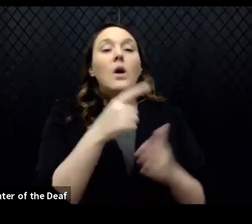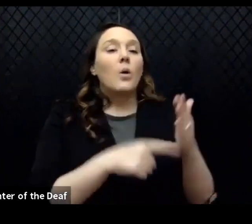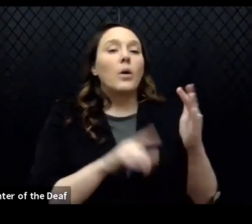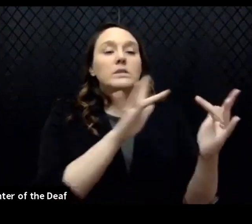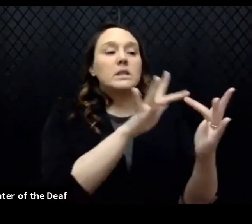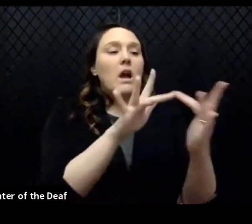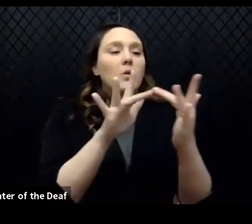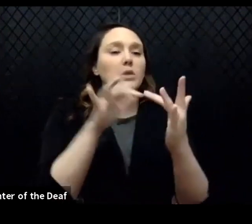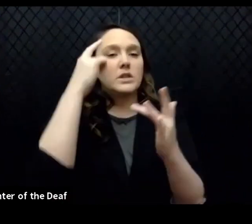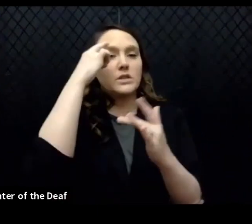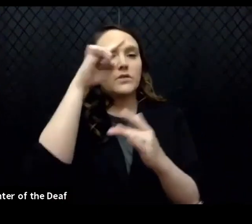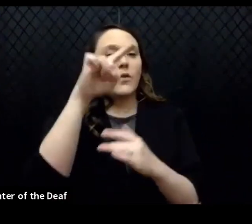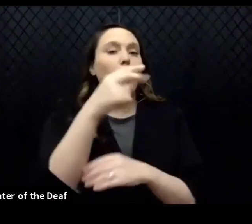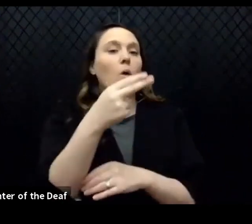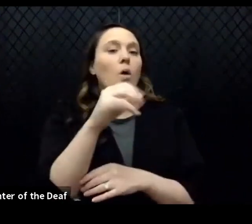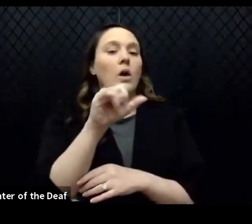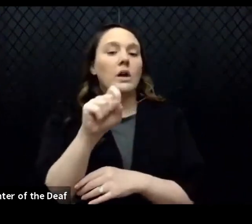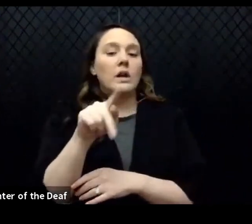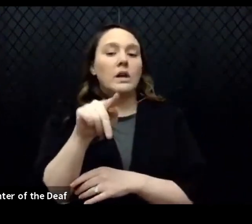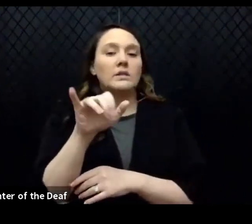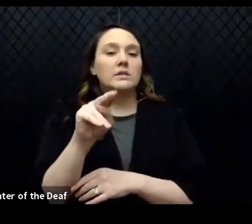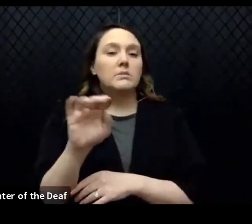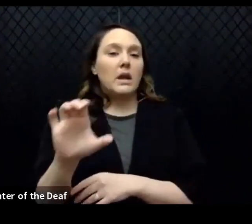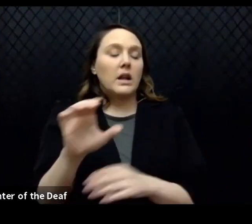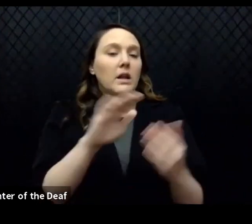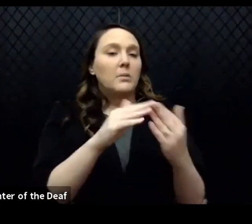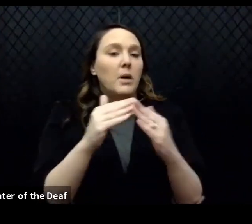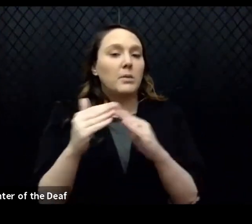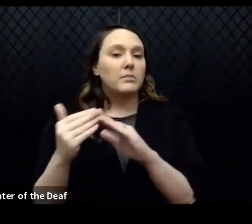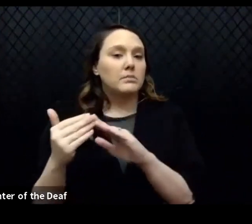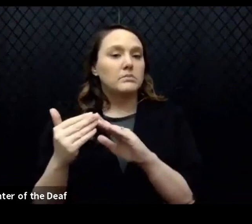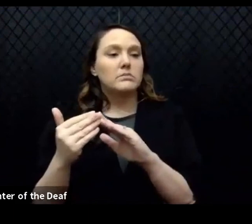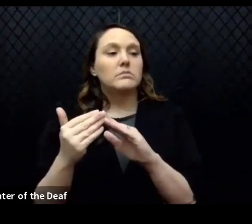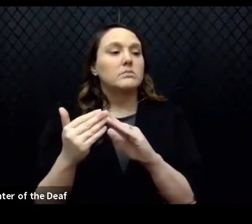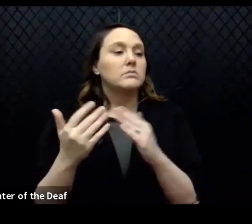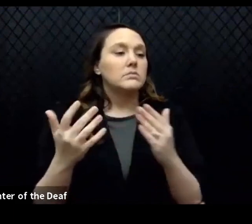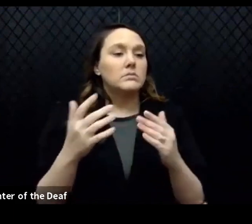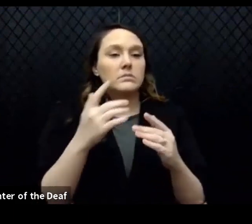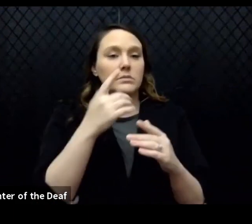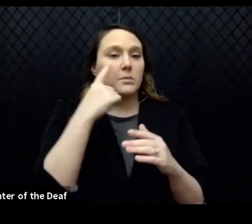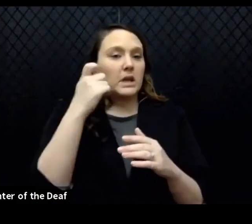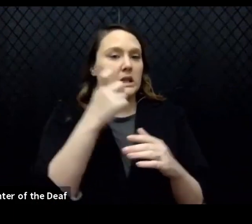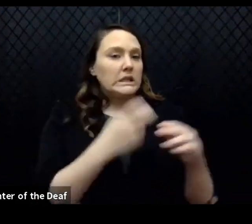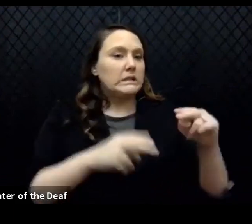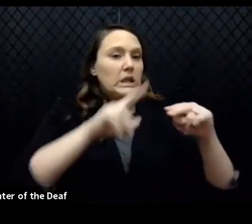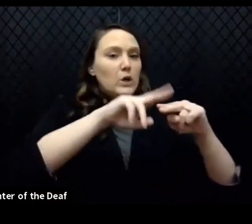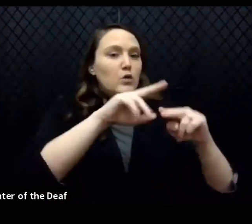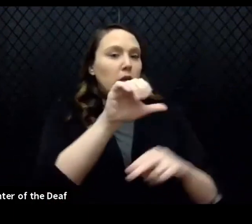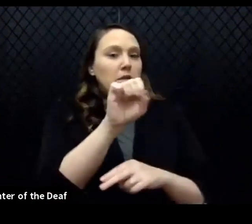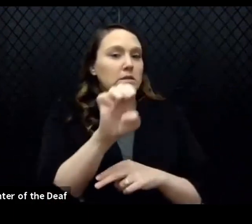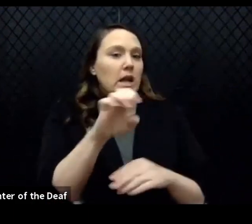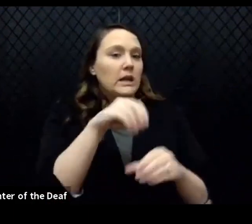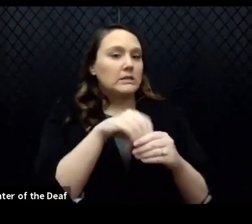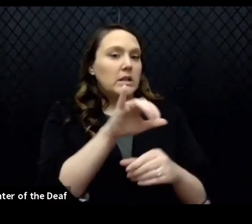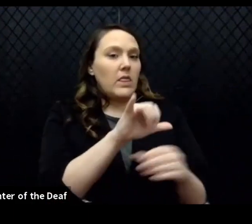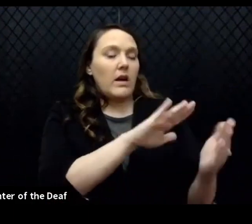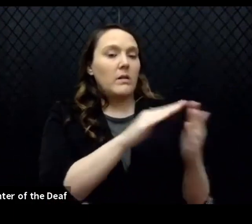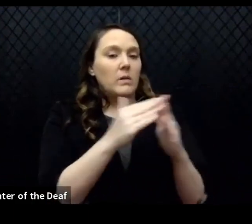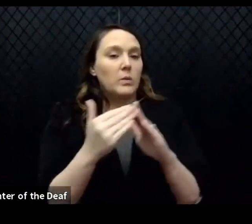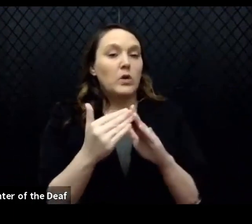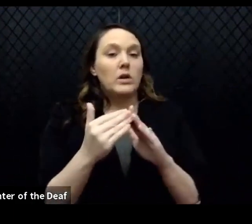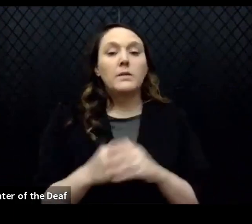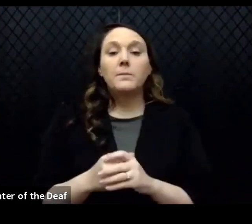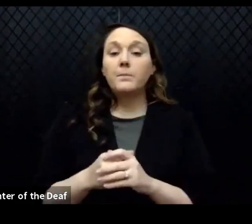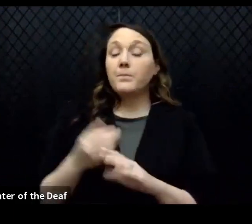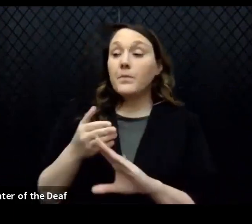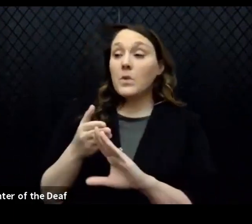Hispanic population? Has KCHD increased its outreach efforts in light of the increase in cases within the Hispanic community? Well, even before